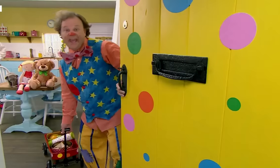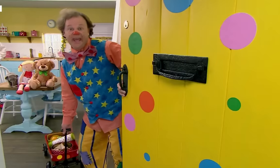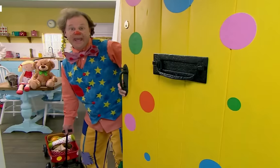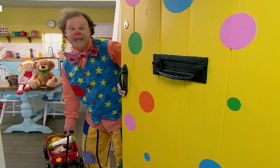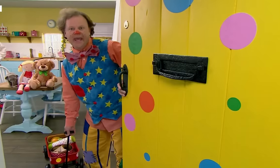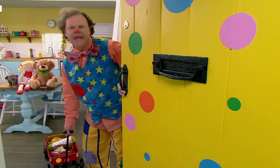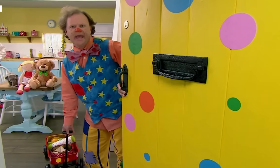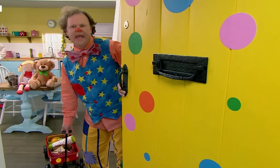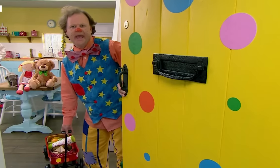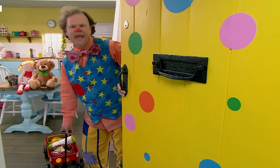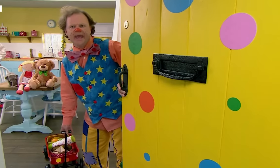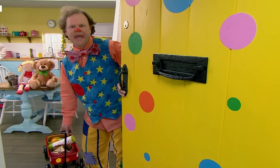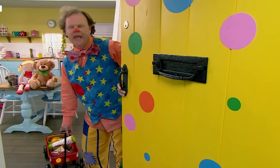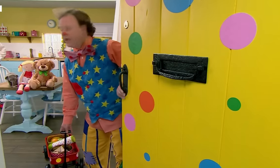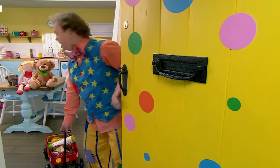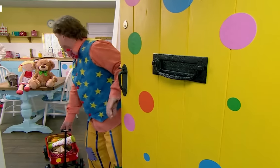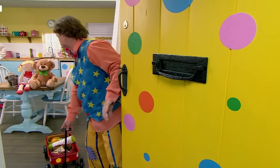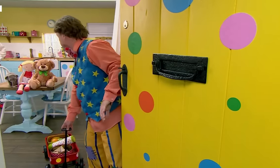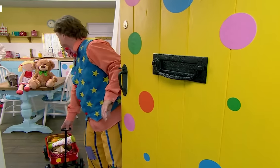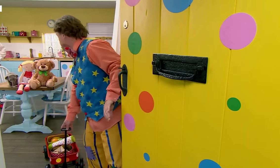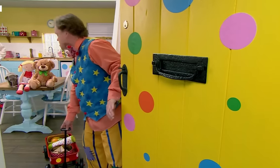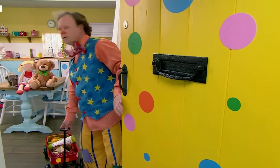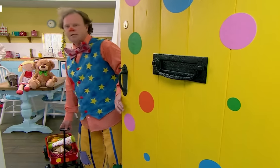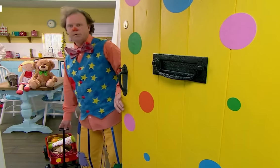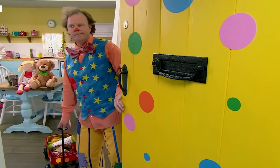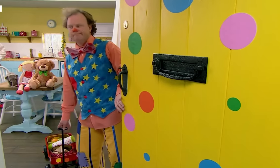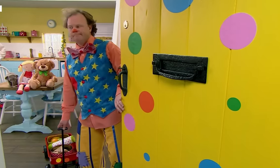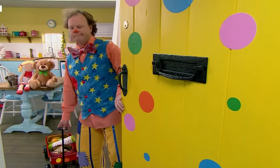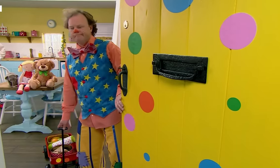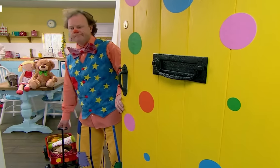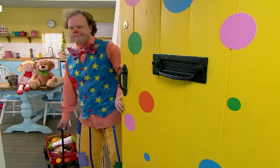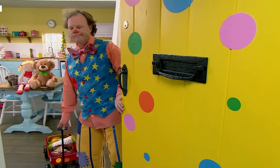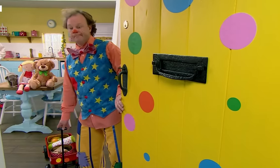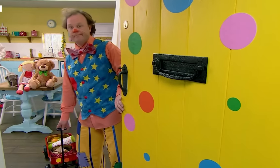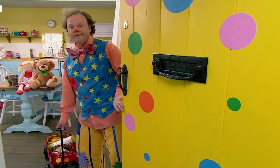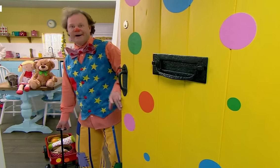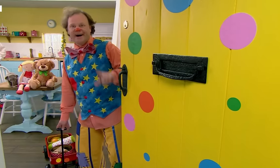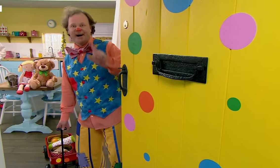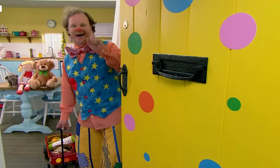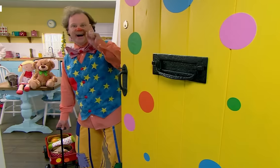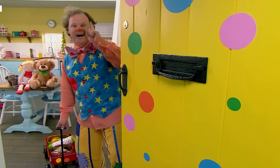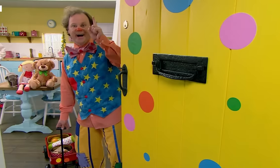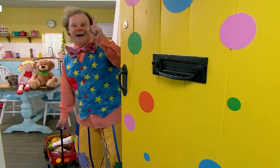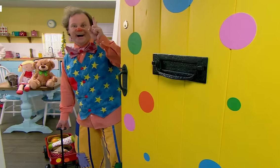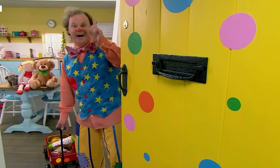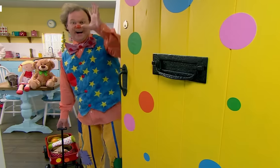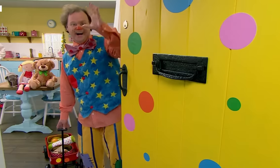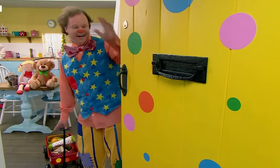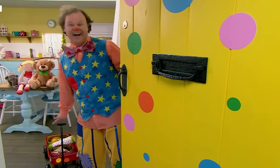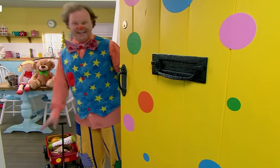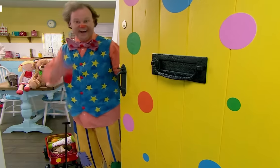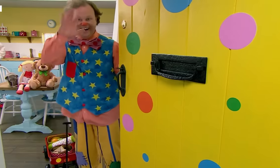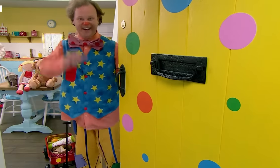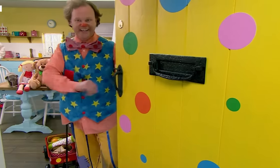Mr. Tumble, your friends want to go on a picnic now. Aha!